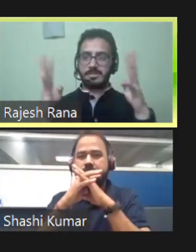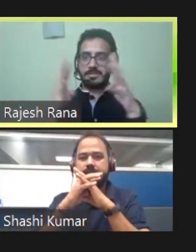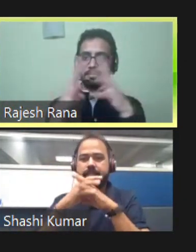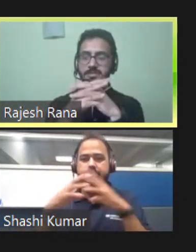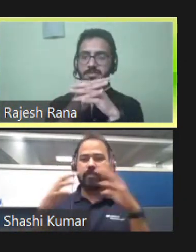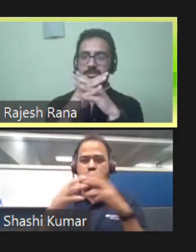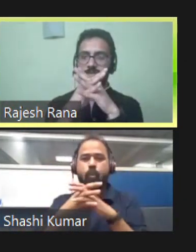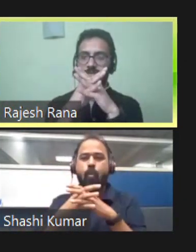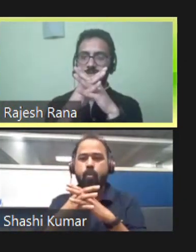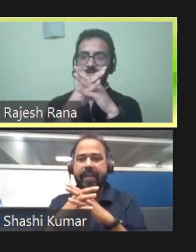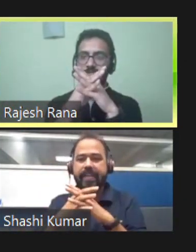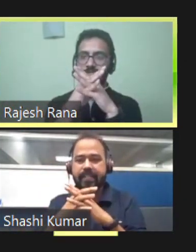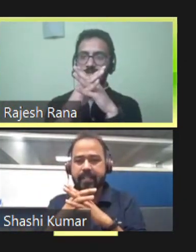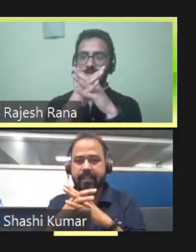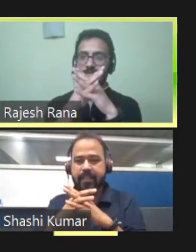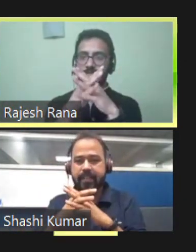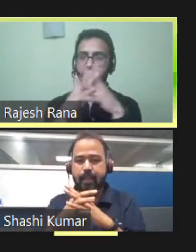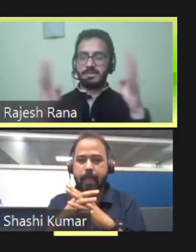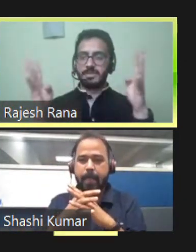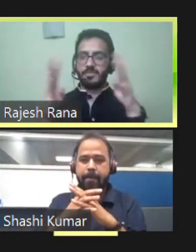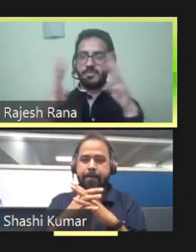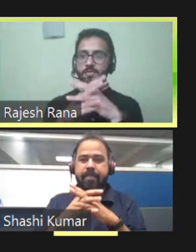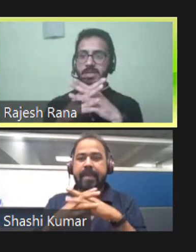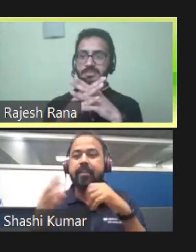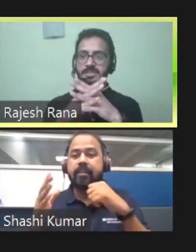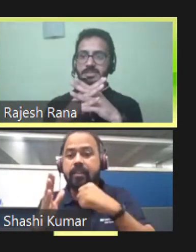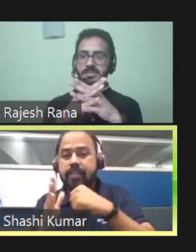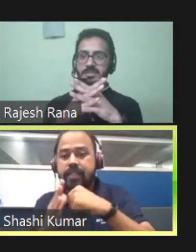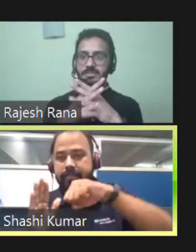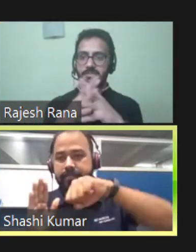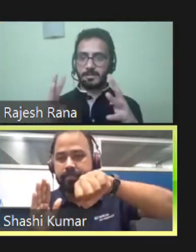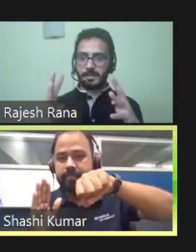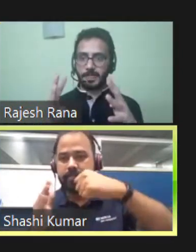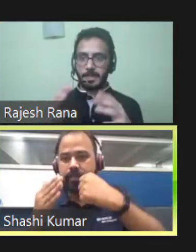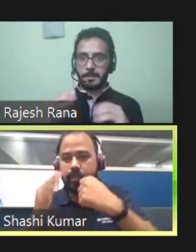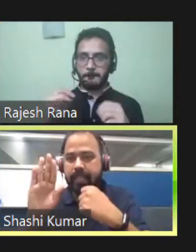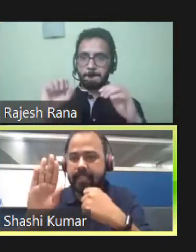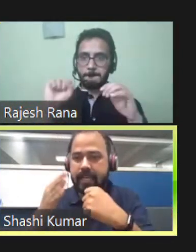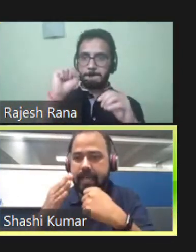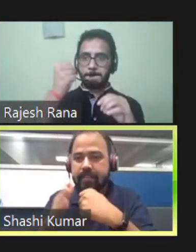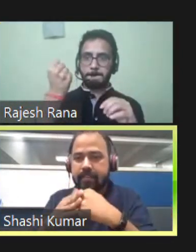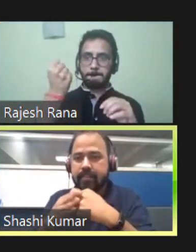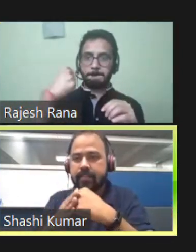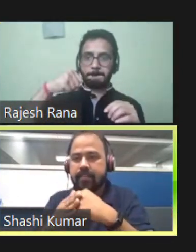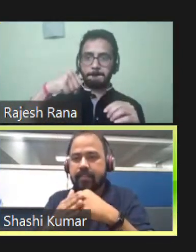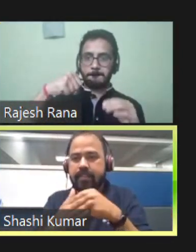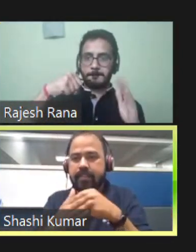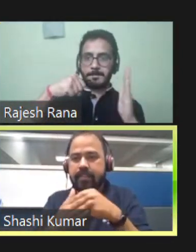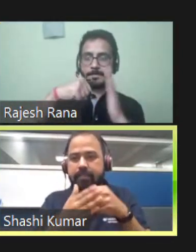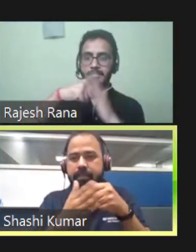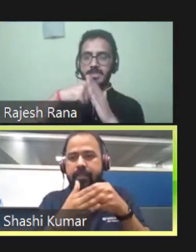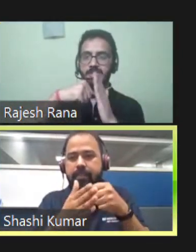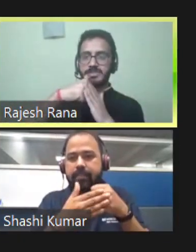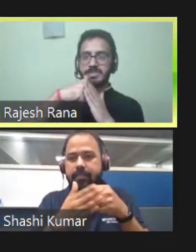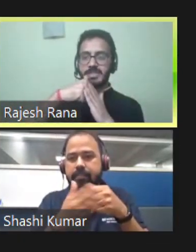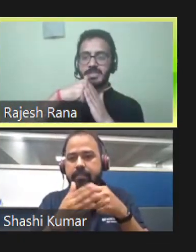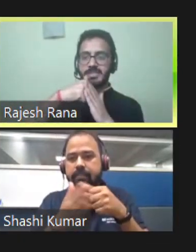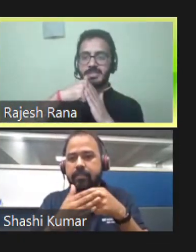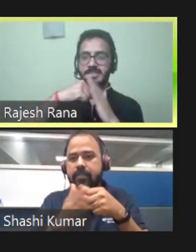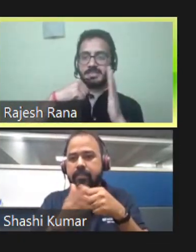this. Wednesday. Right? Wednesday. Thursday. Do like this and tap on